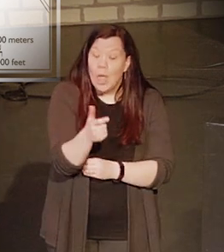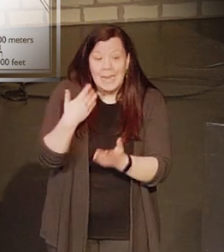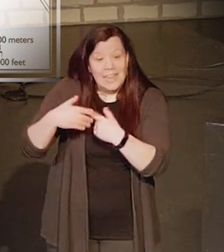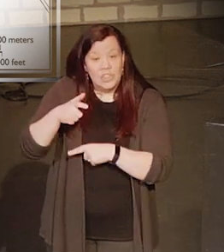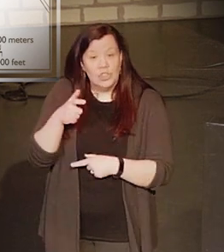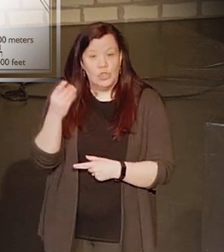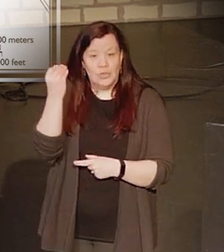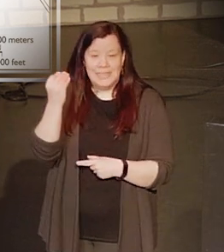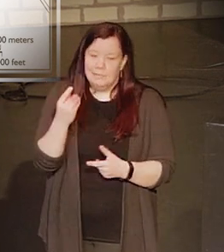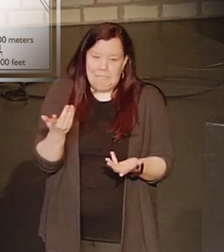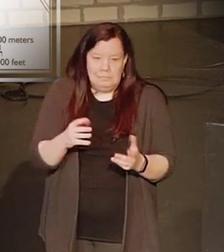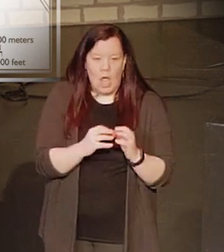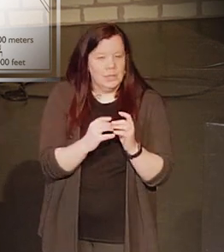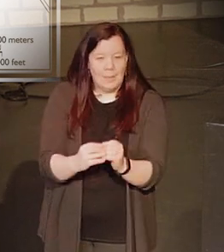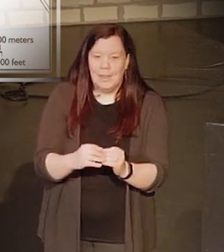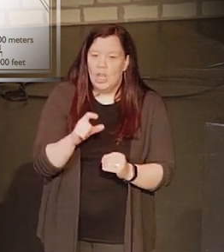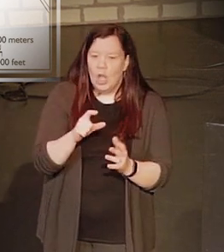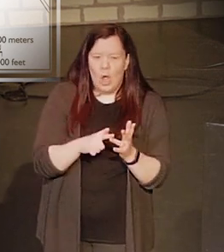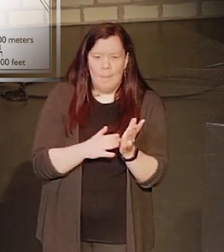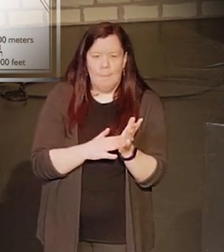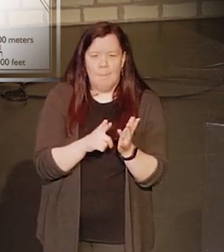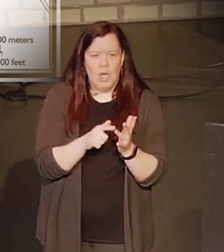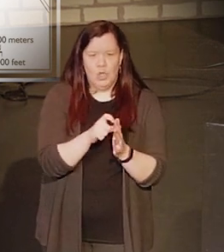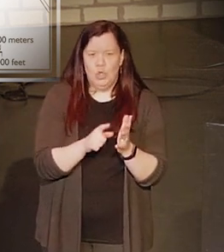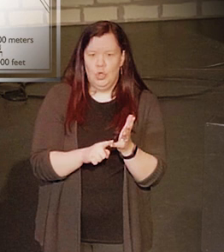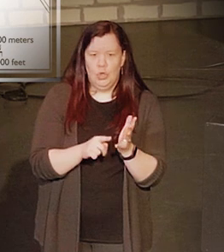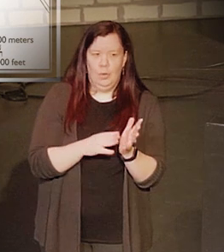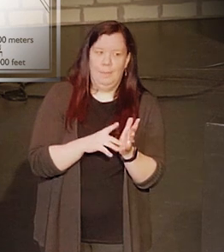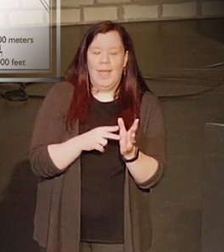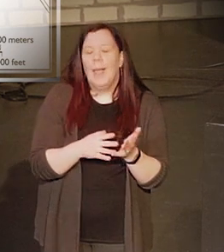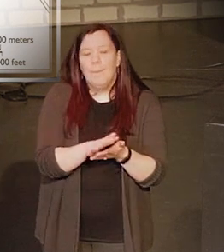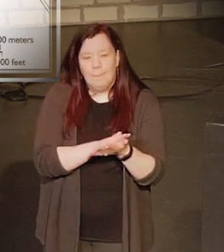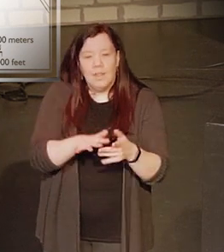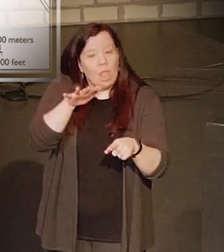the komodoumenoi, those who are made fun of in comedy.